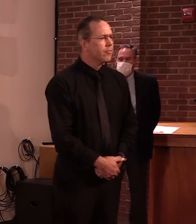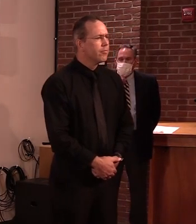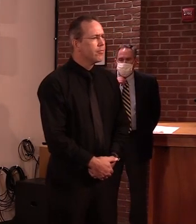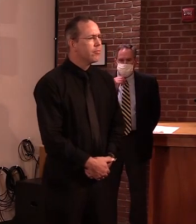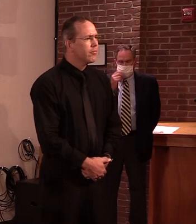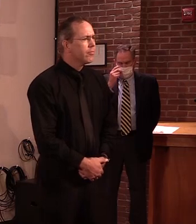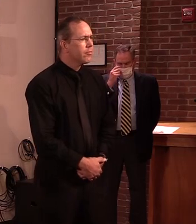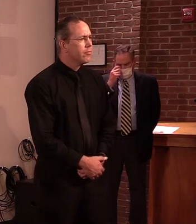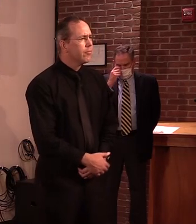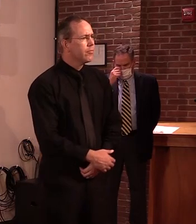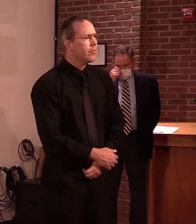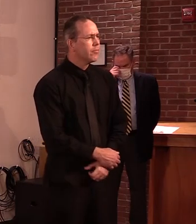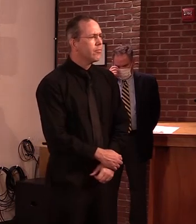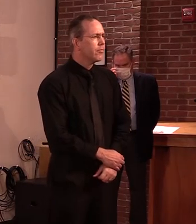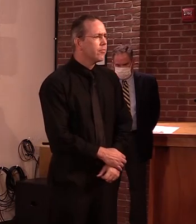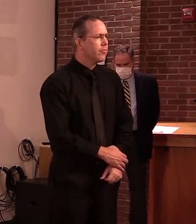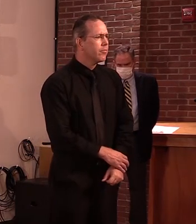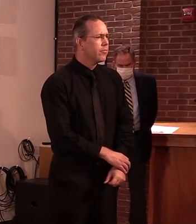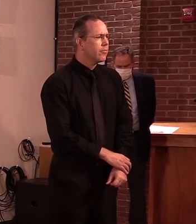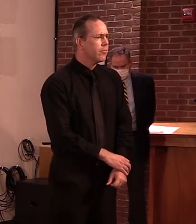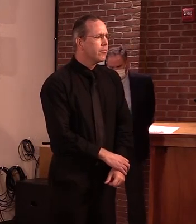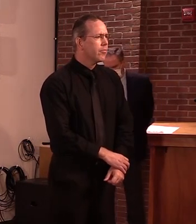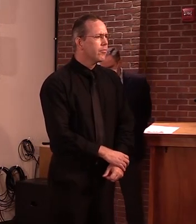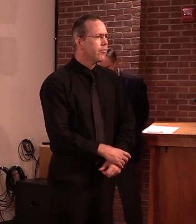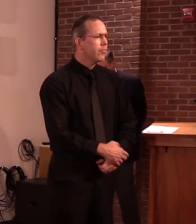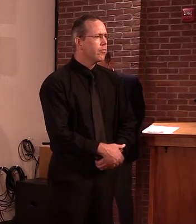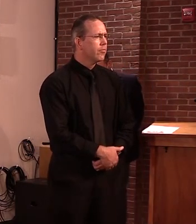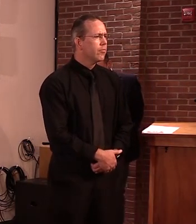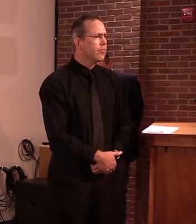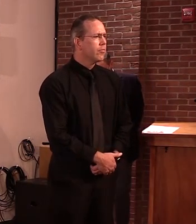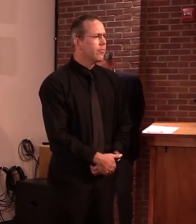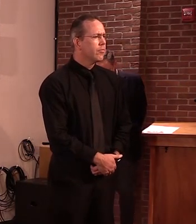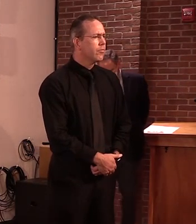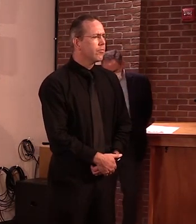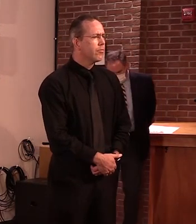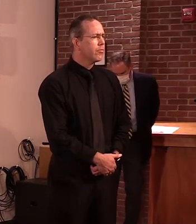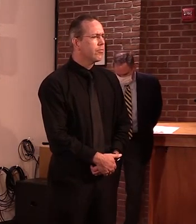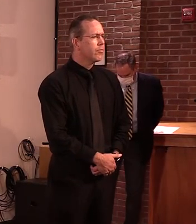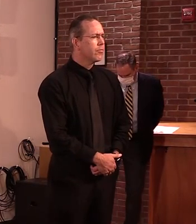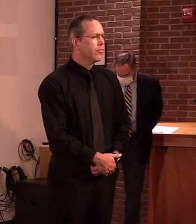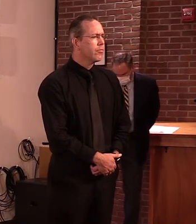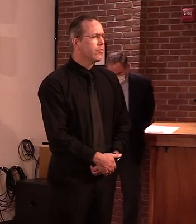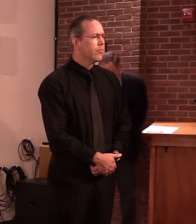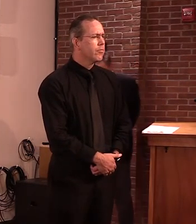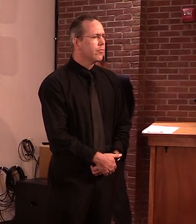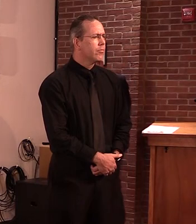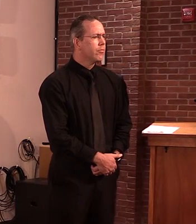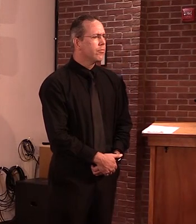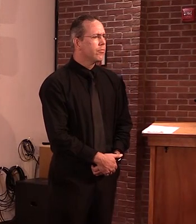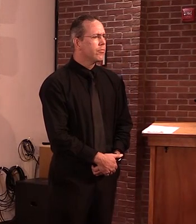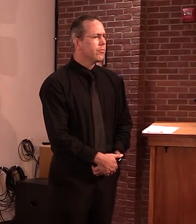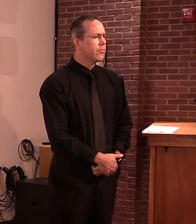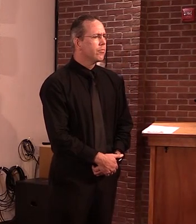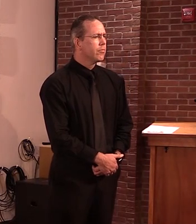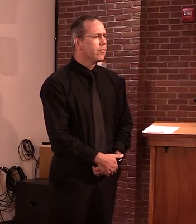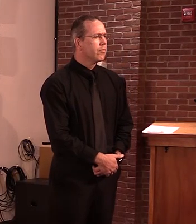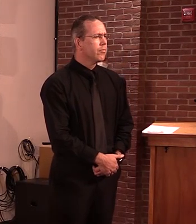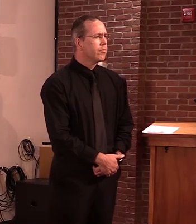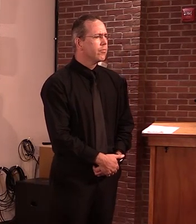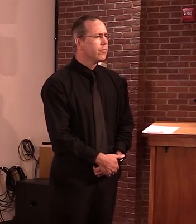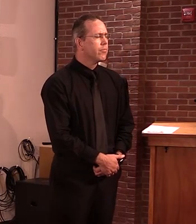address, or maybe Dr. Levine address, the direct concern that they have about their own health?